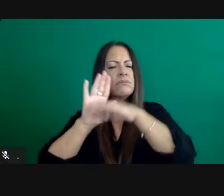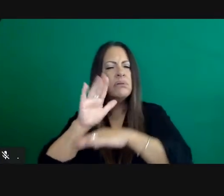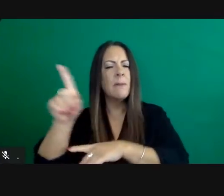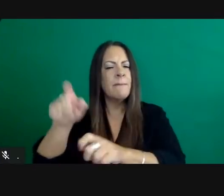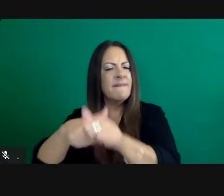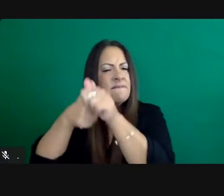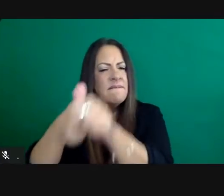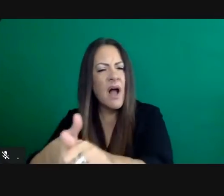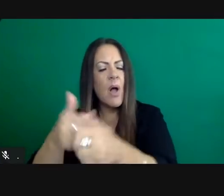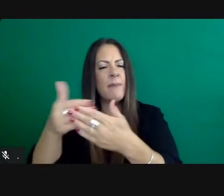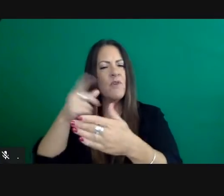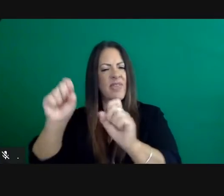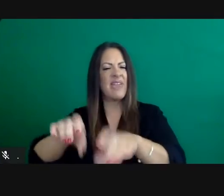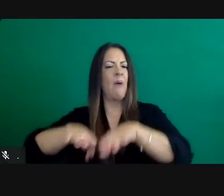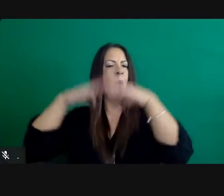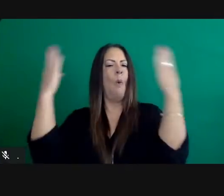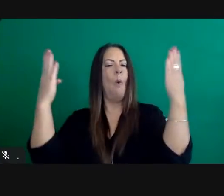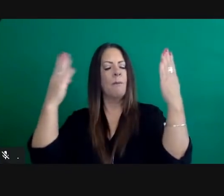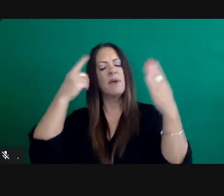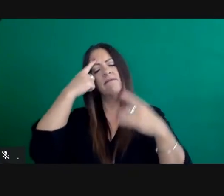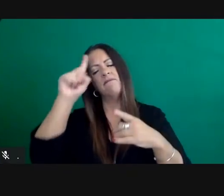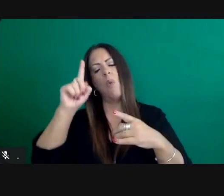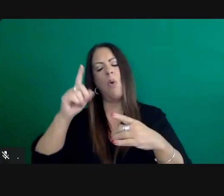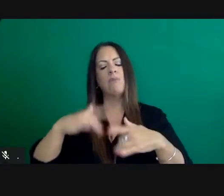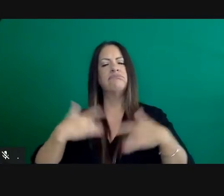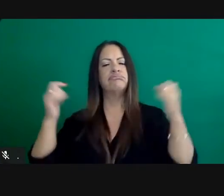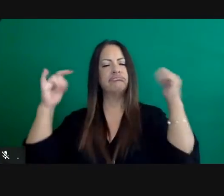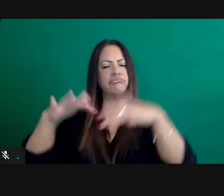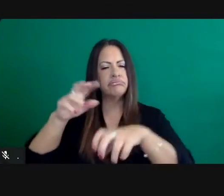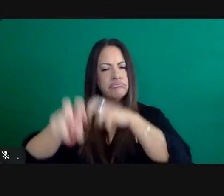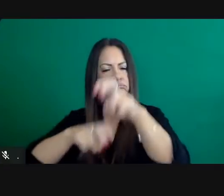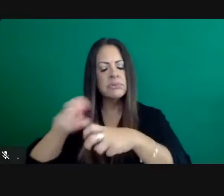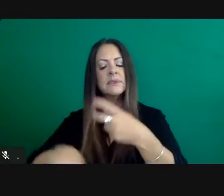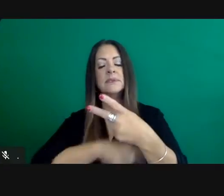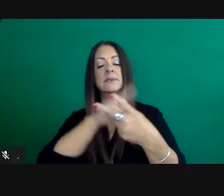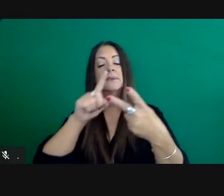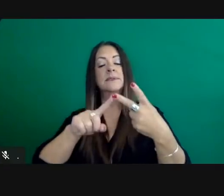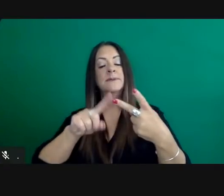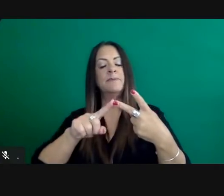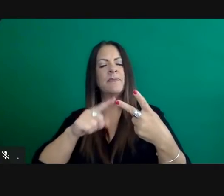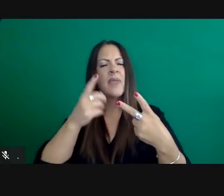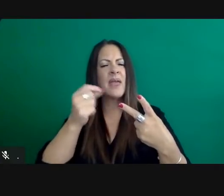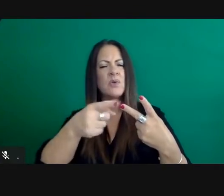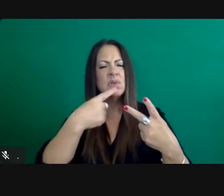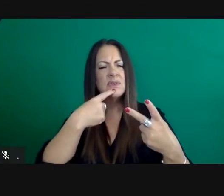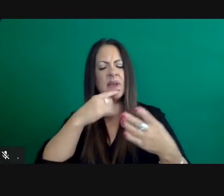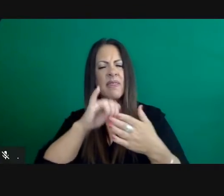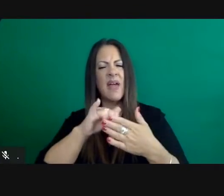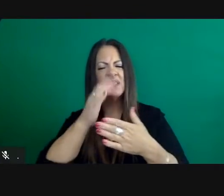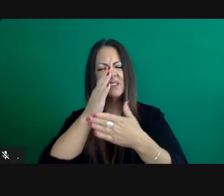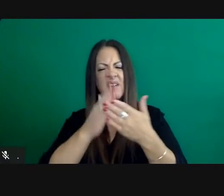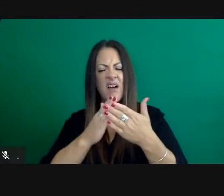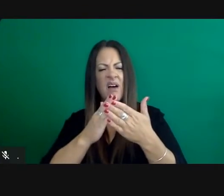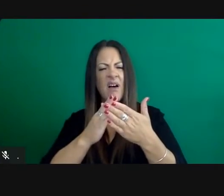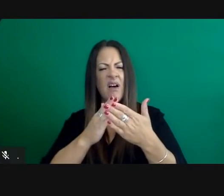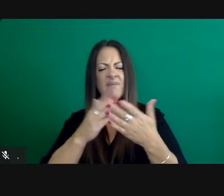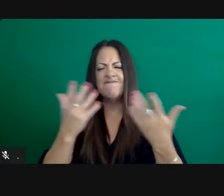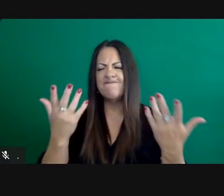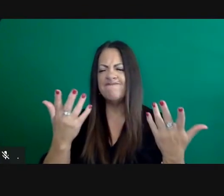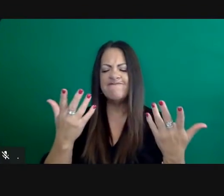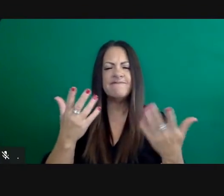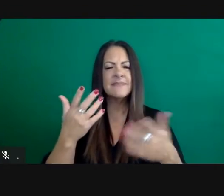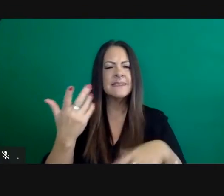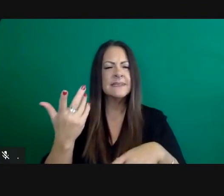park openings. And number 2, if you could comment on these setbacks that we're seeing in COVID therapeutic